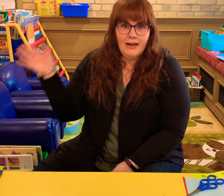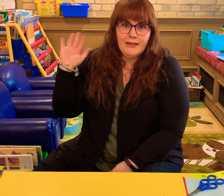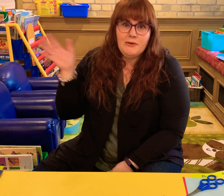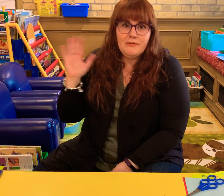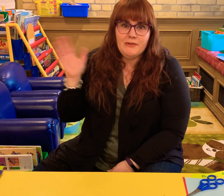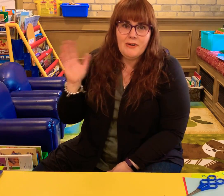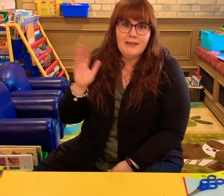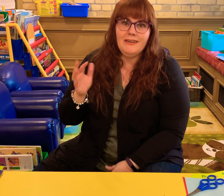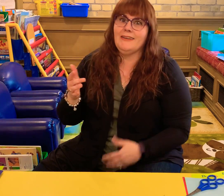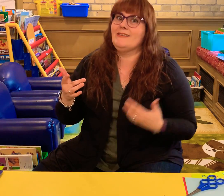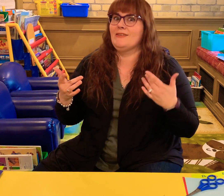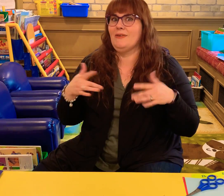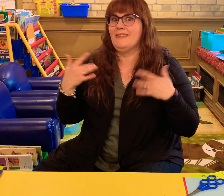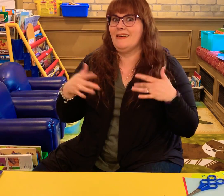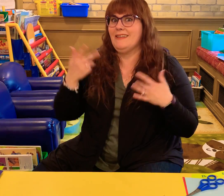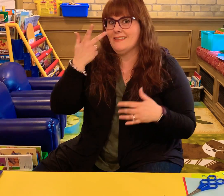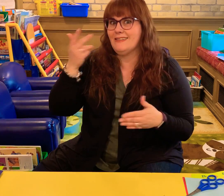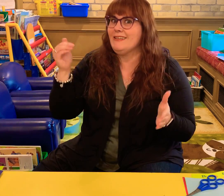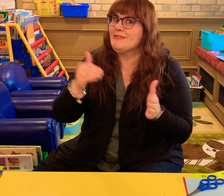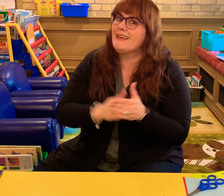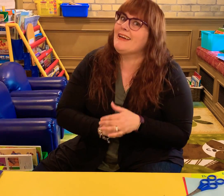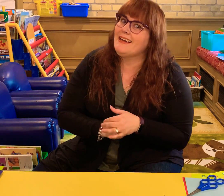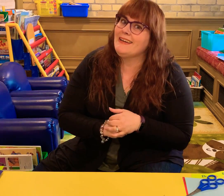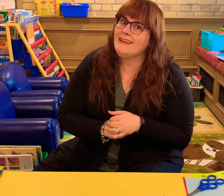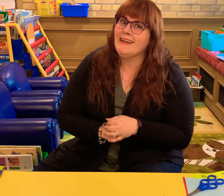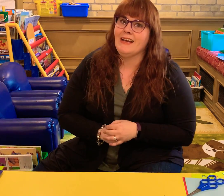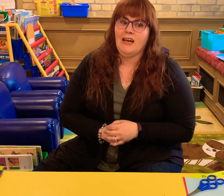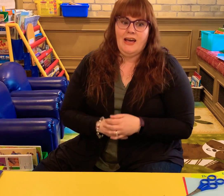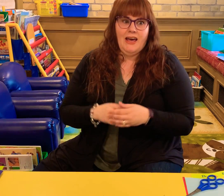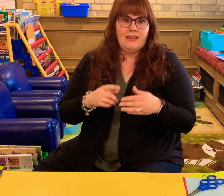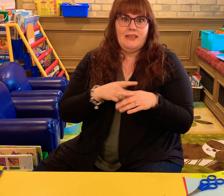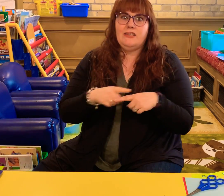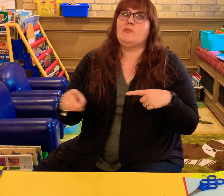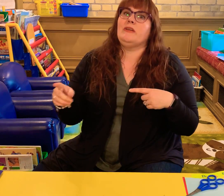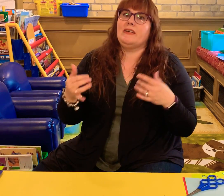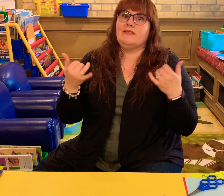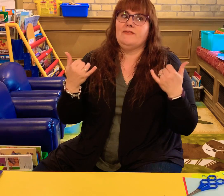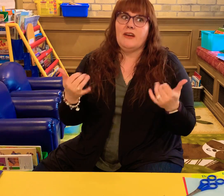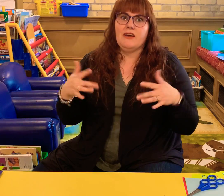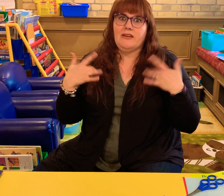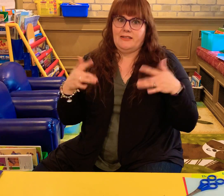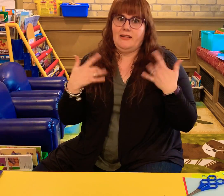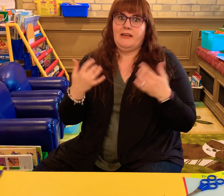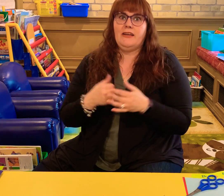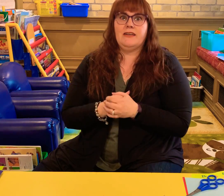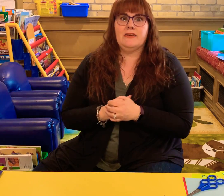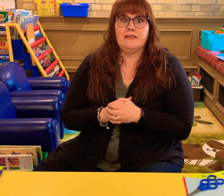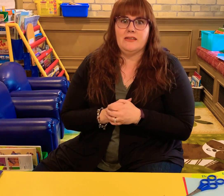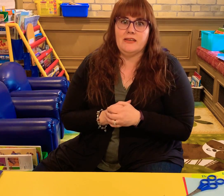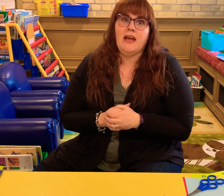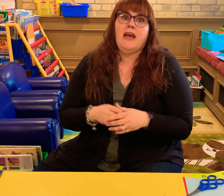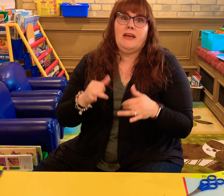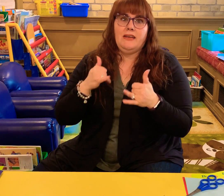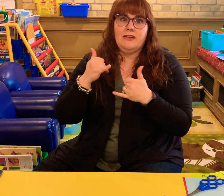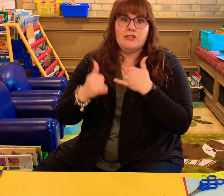Hello everyone! So excited to see you again! This week is very exciting because it's the International